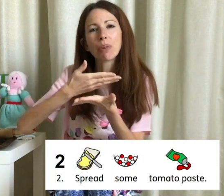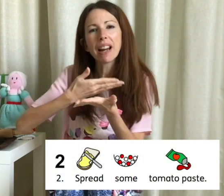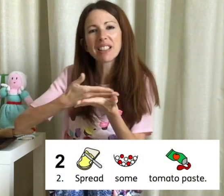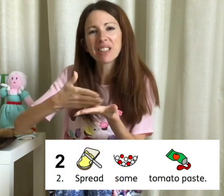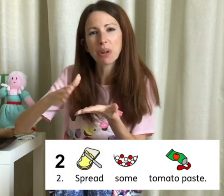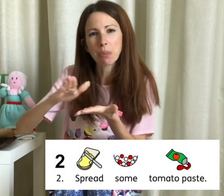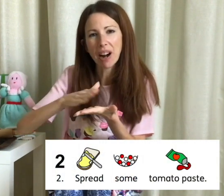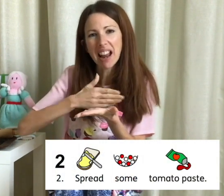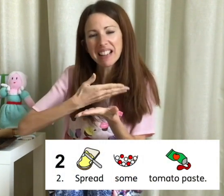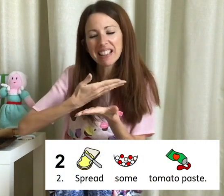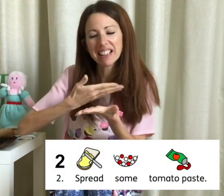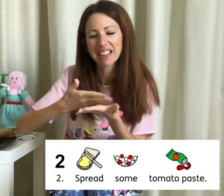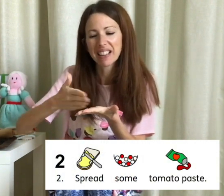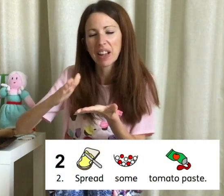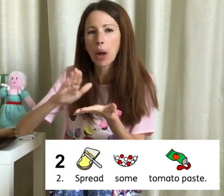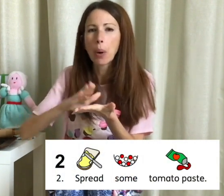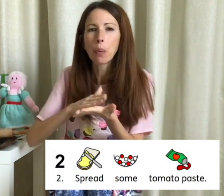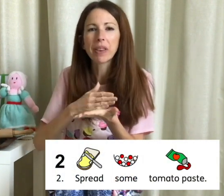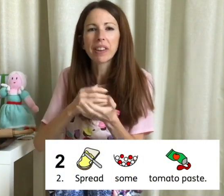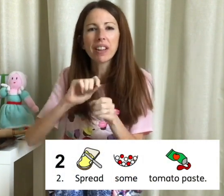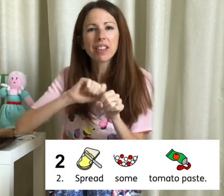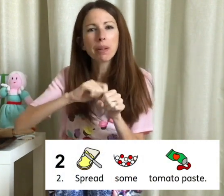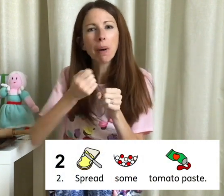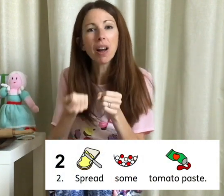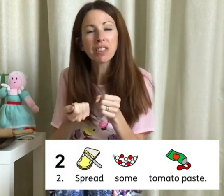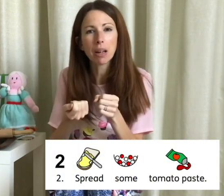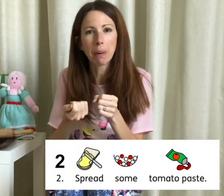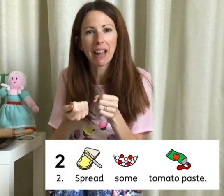spread your bread with the tomato paste.